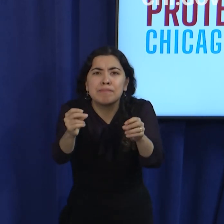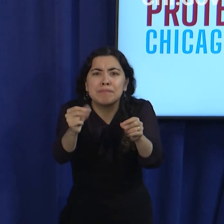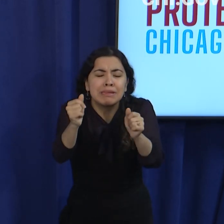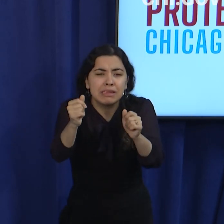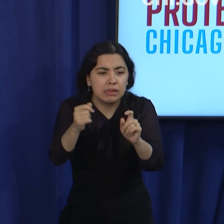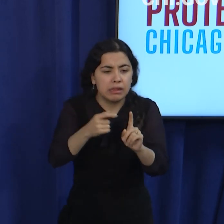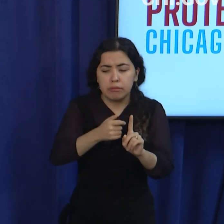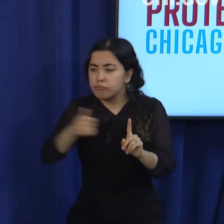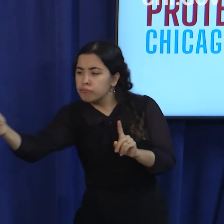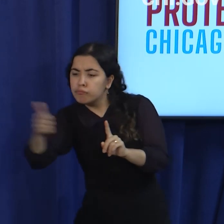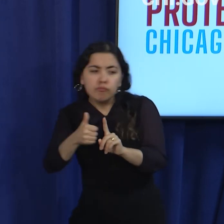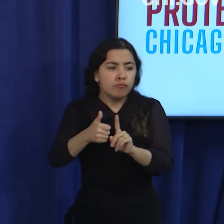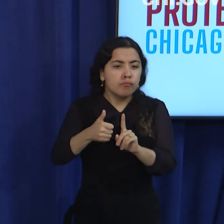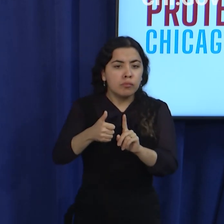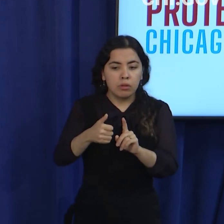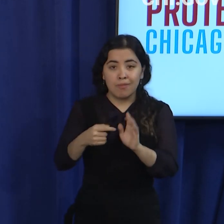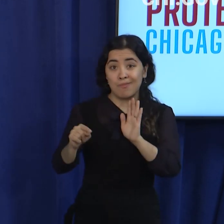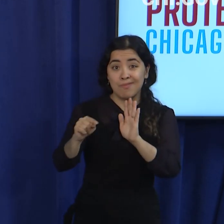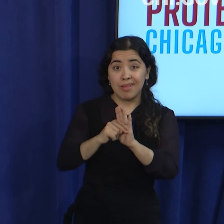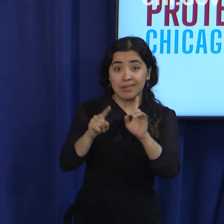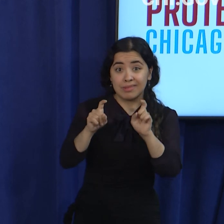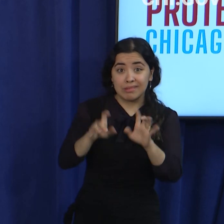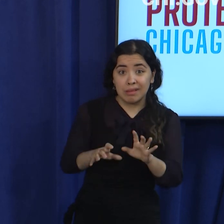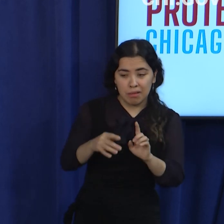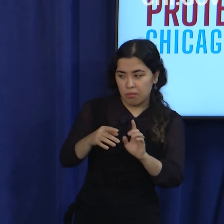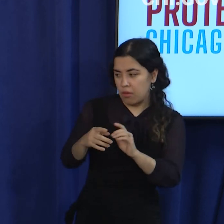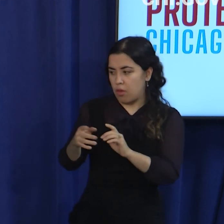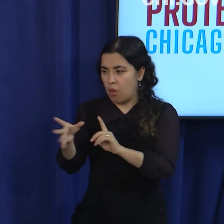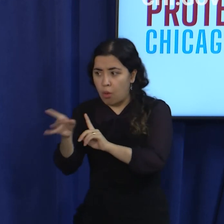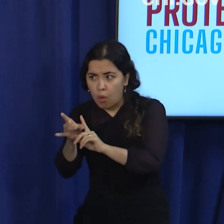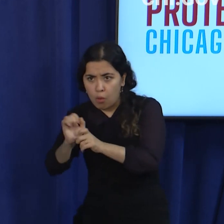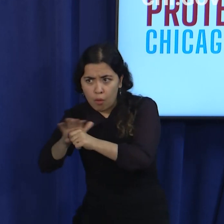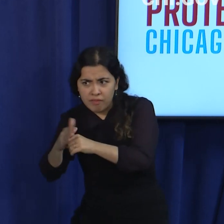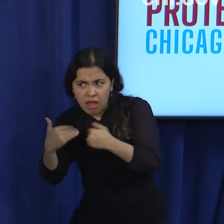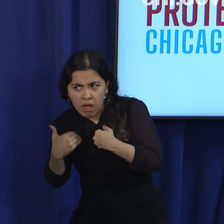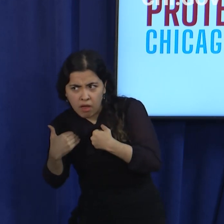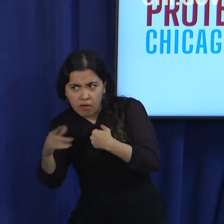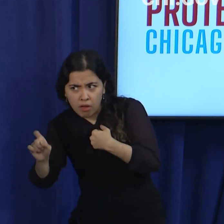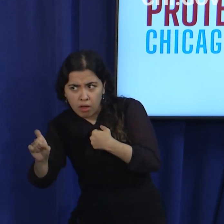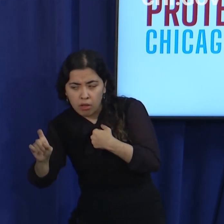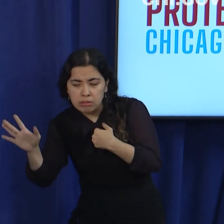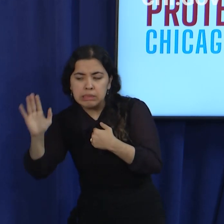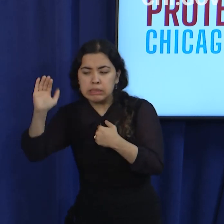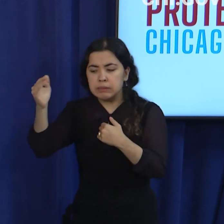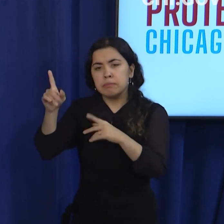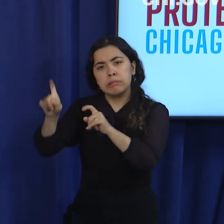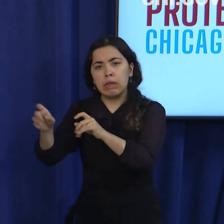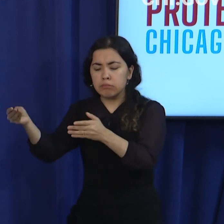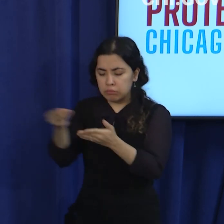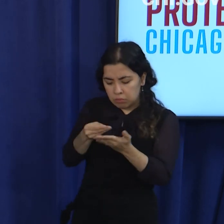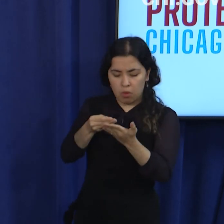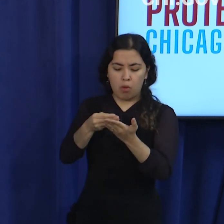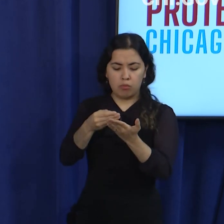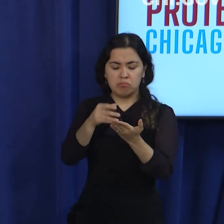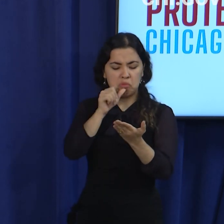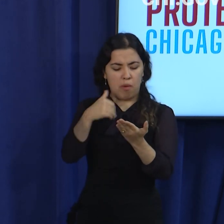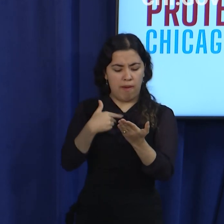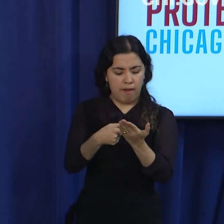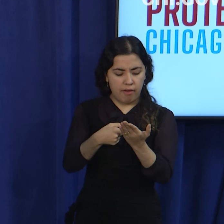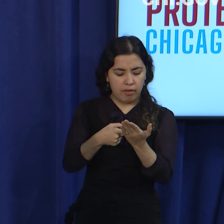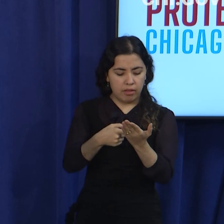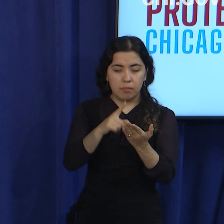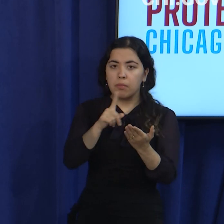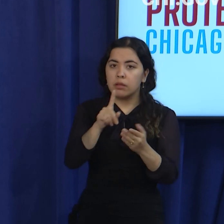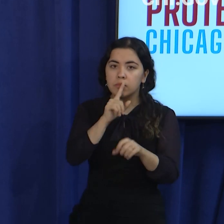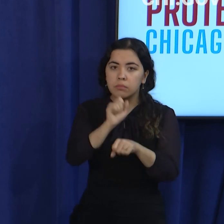test is negative and you assume you don't have COVID. What we've learned is that most people who develop COVID do develop it in the 5 to 9